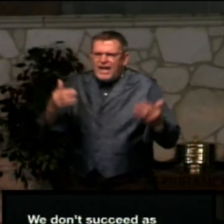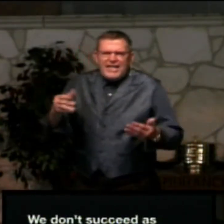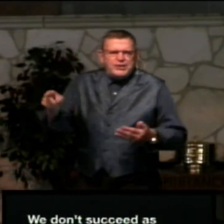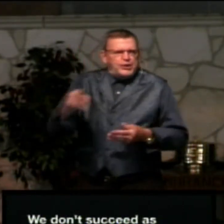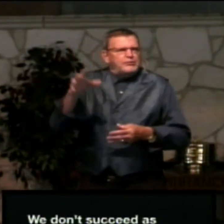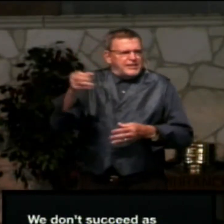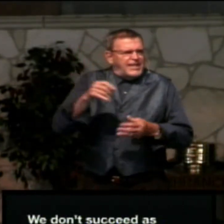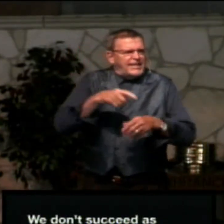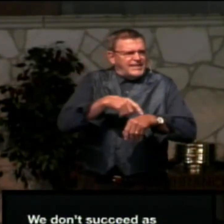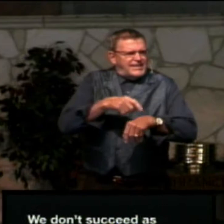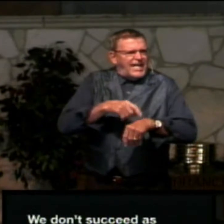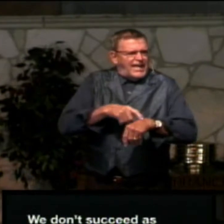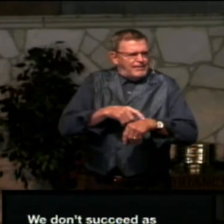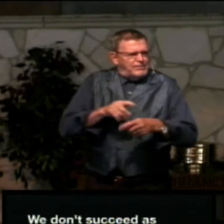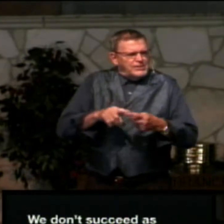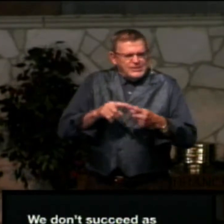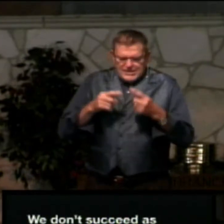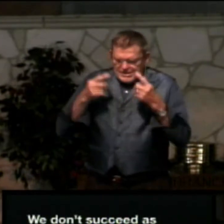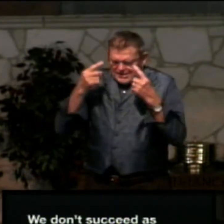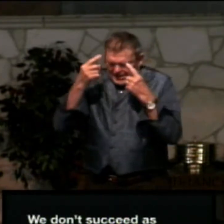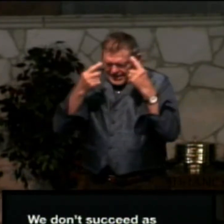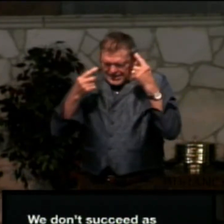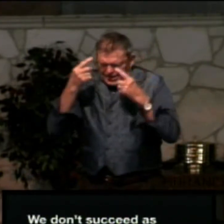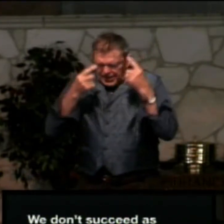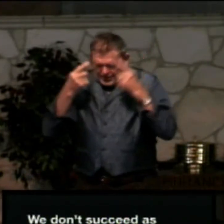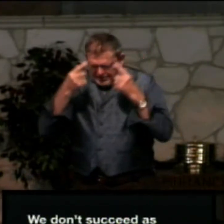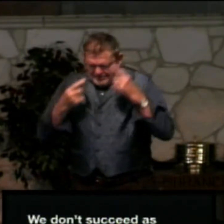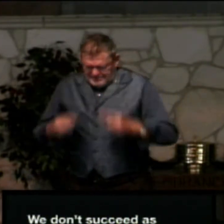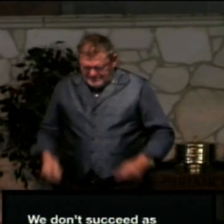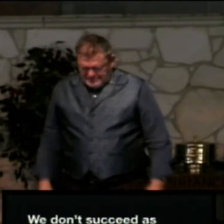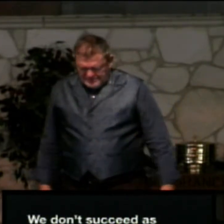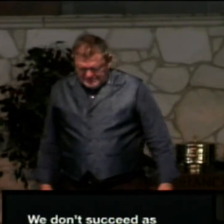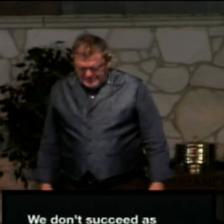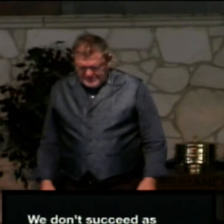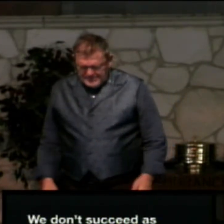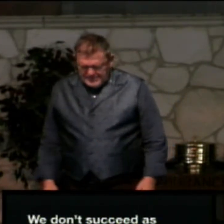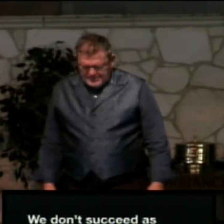I invite you to take the time to consider